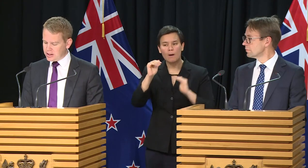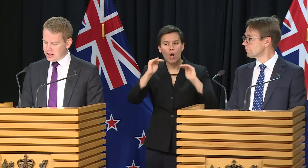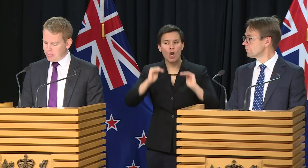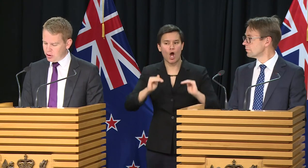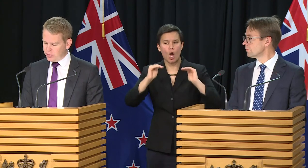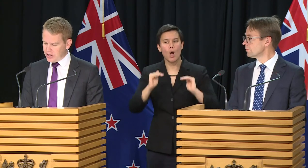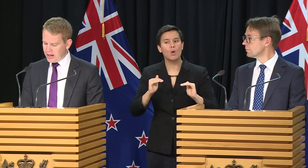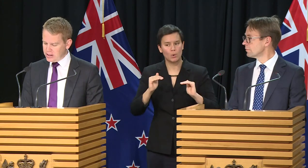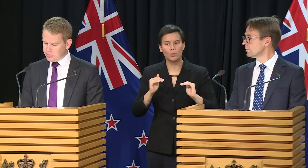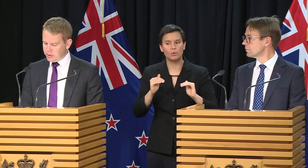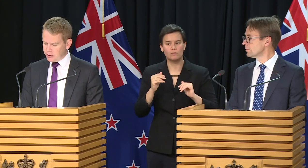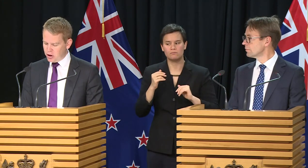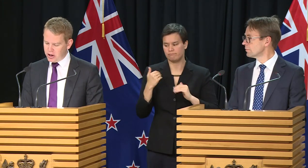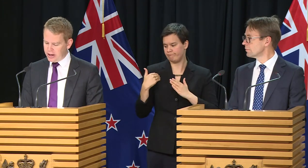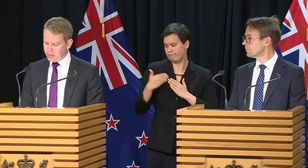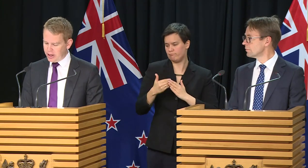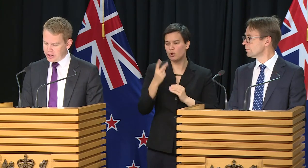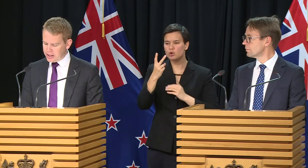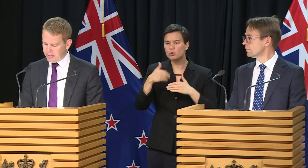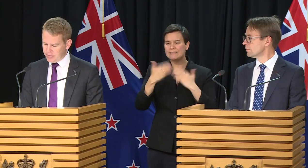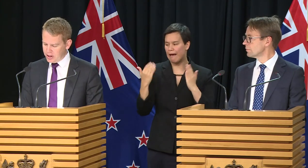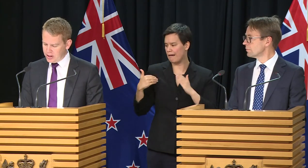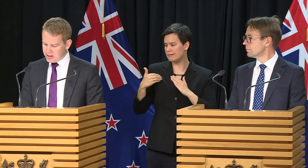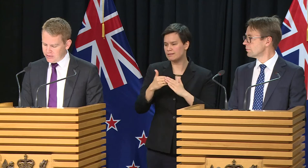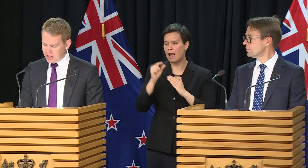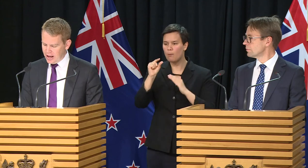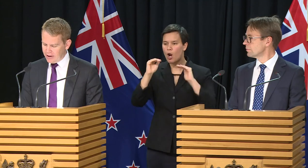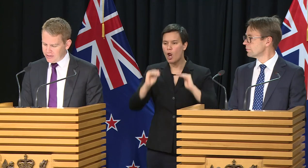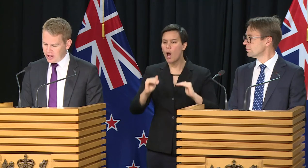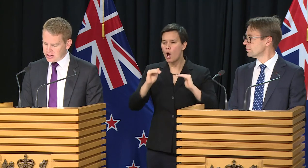the last couple of days. We're from a high of about